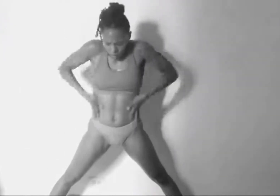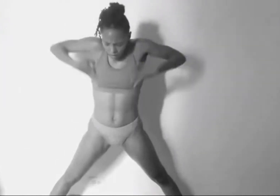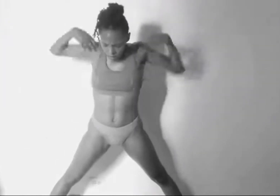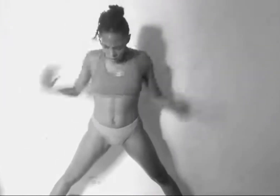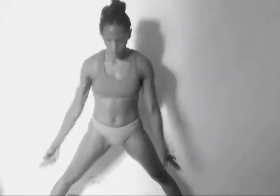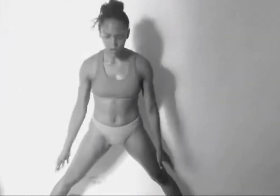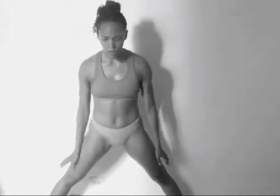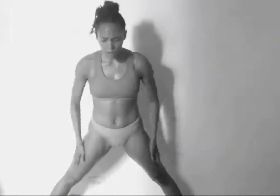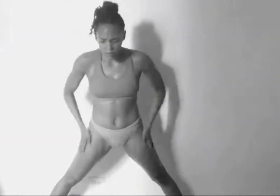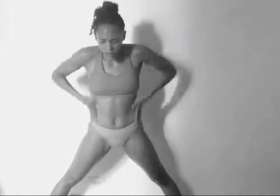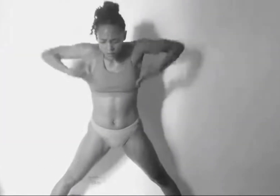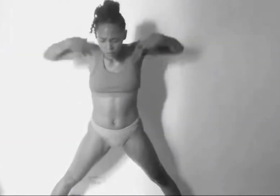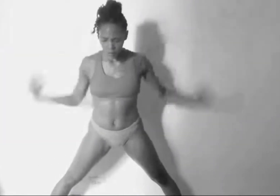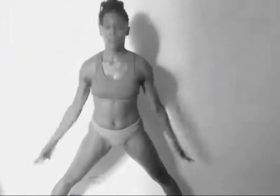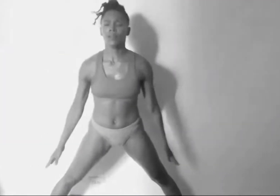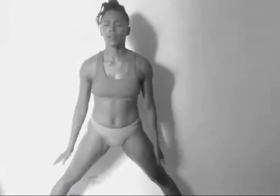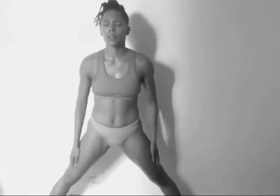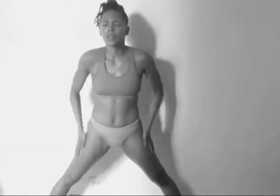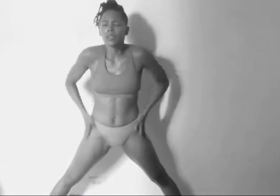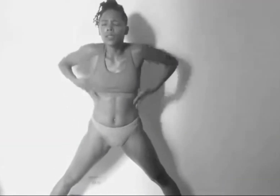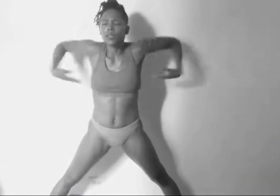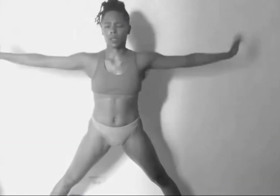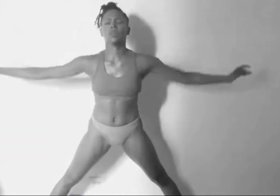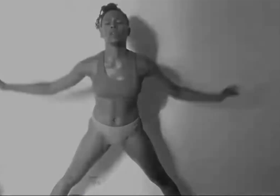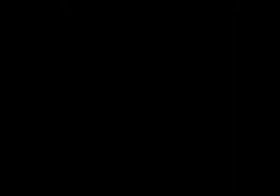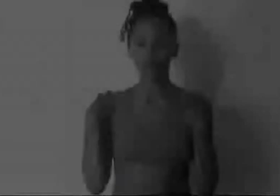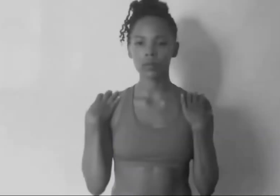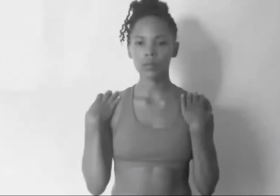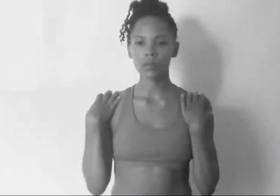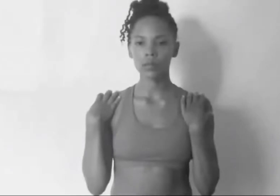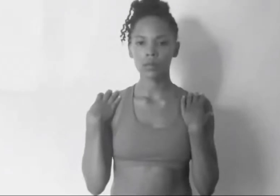What dilation color?